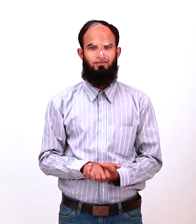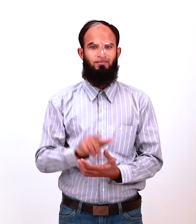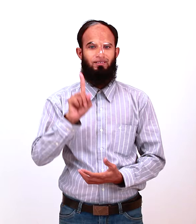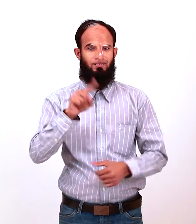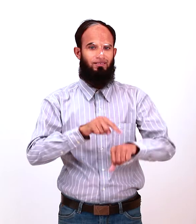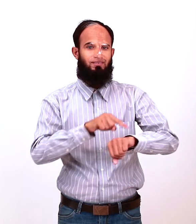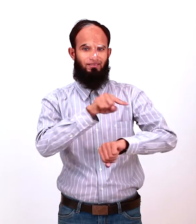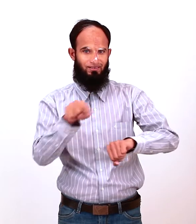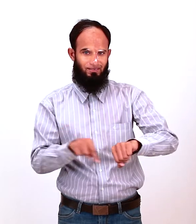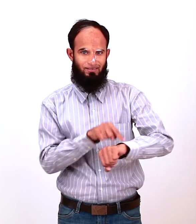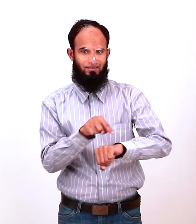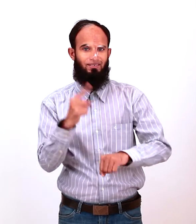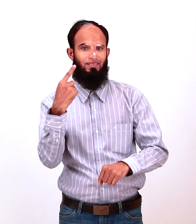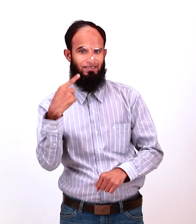The hour is the best unit for this example.